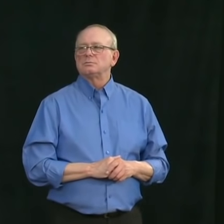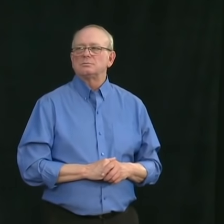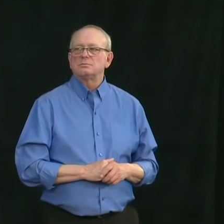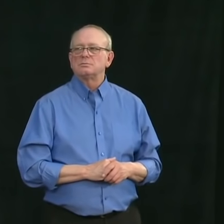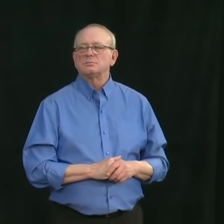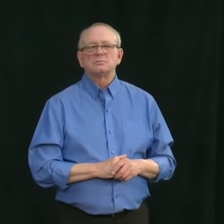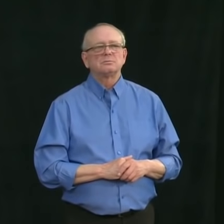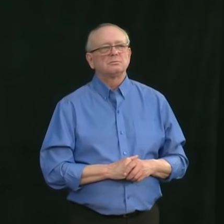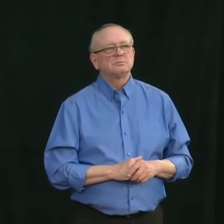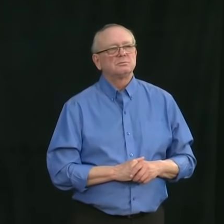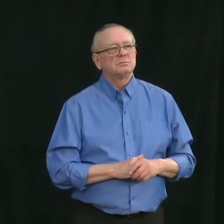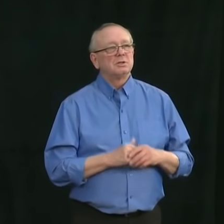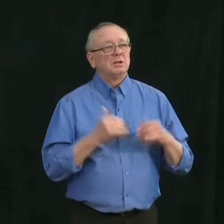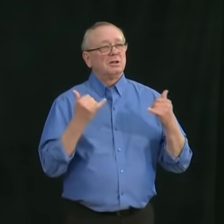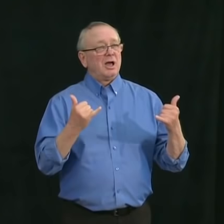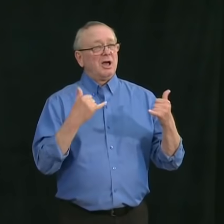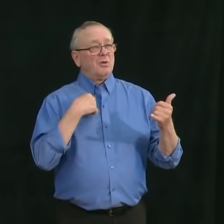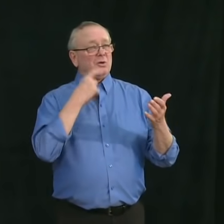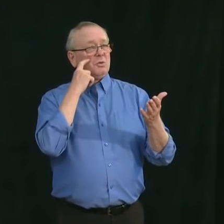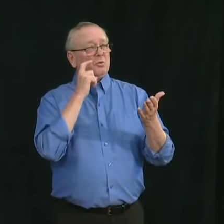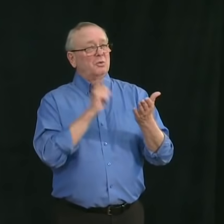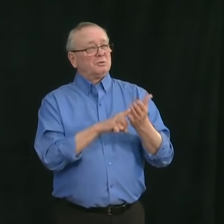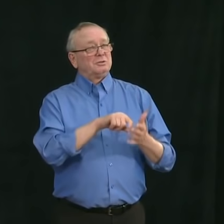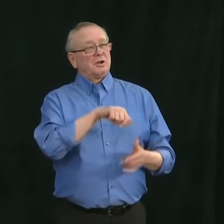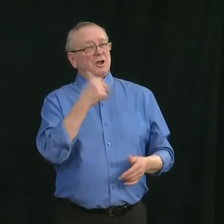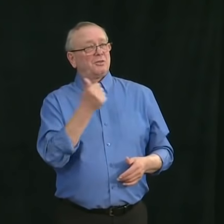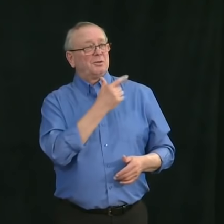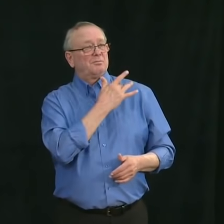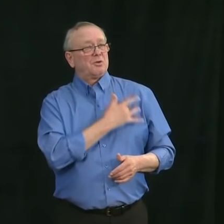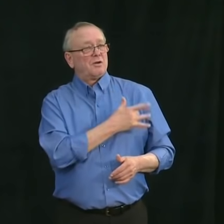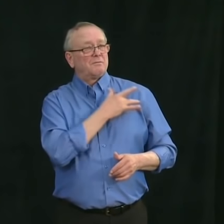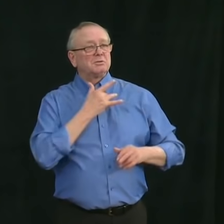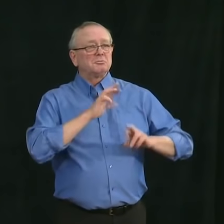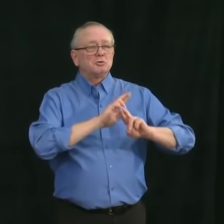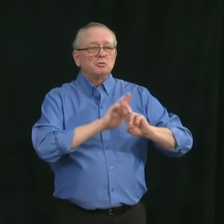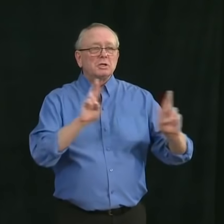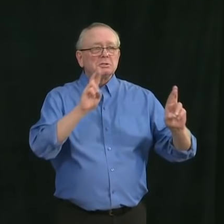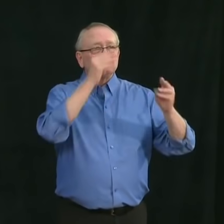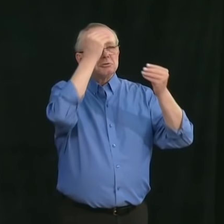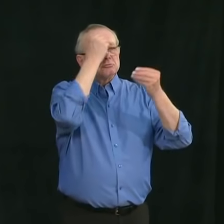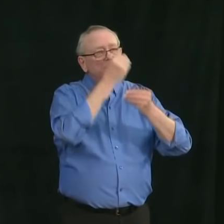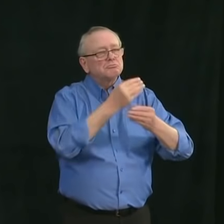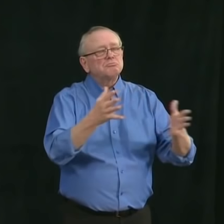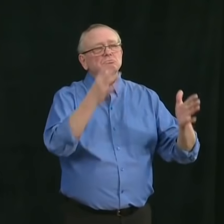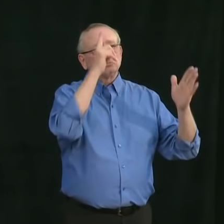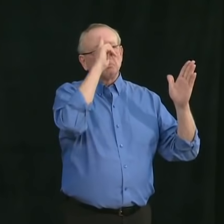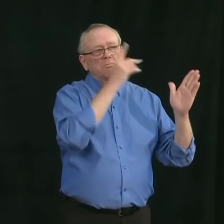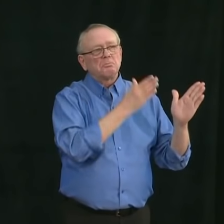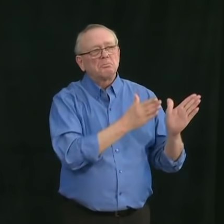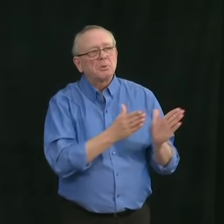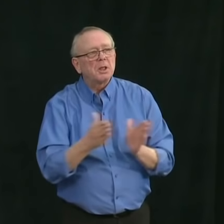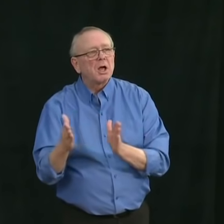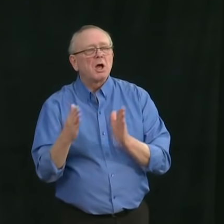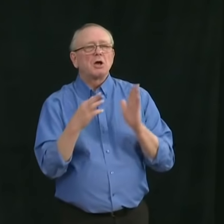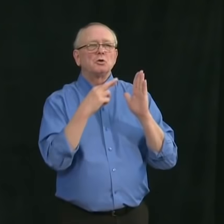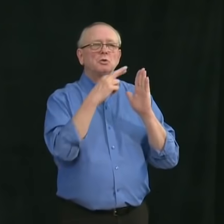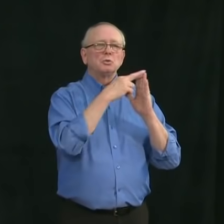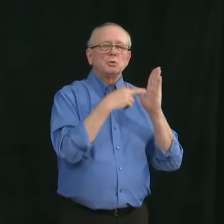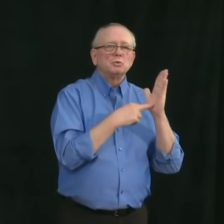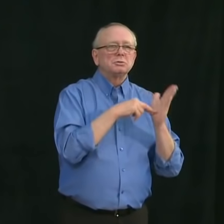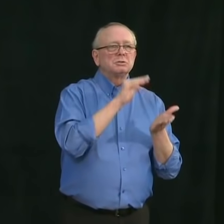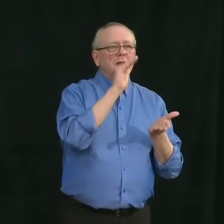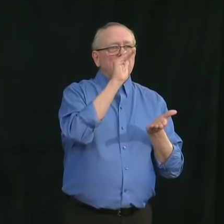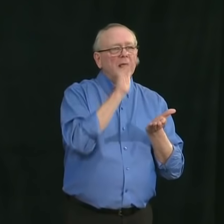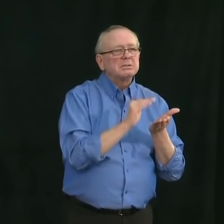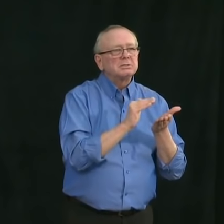provinces have started to release their relaunch plans, and I know discussions are still underway in our province. But can you give us a sense of how the relaunch